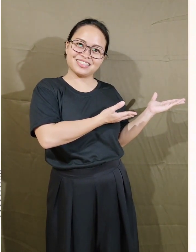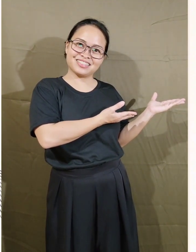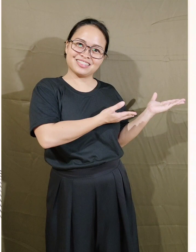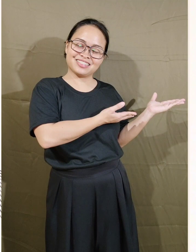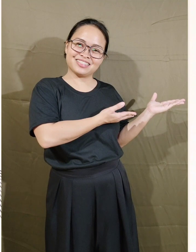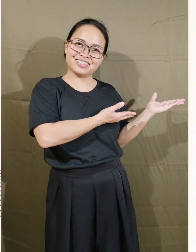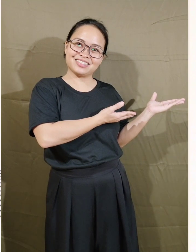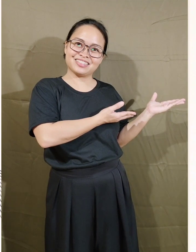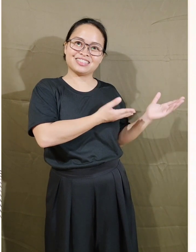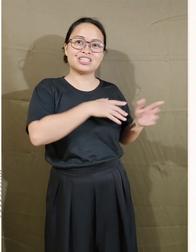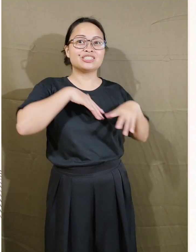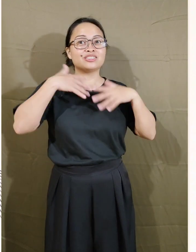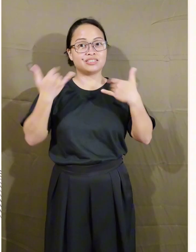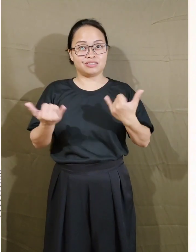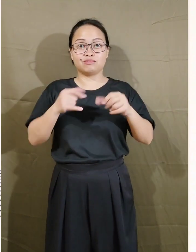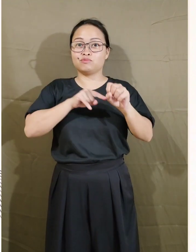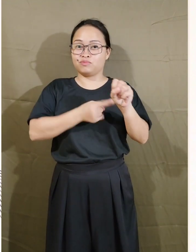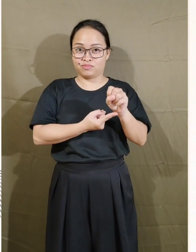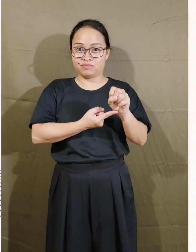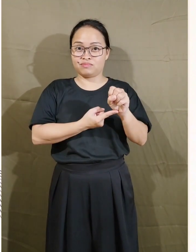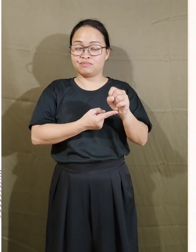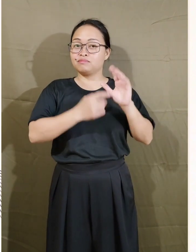Now let's start subtracting.